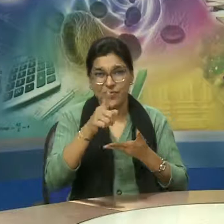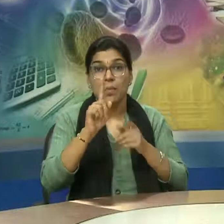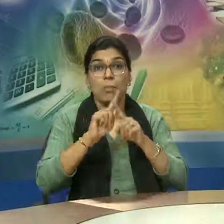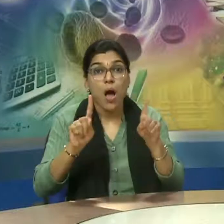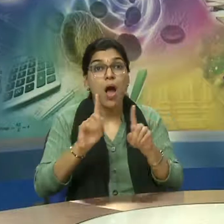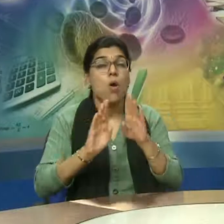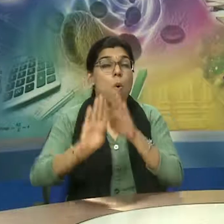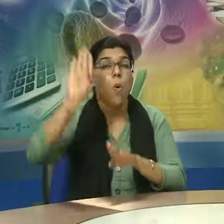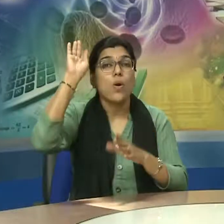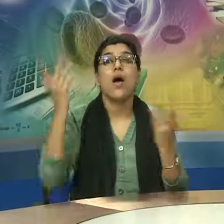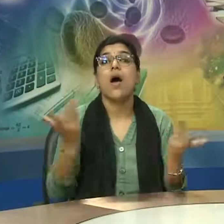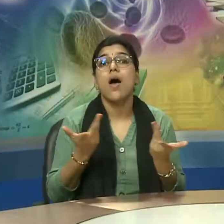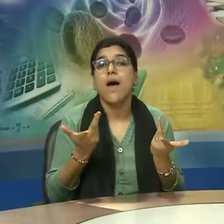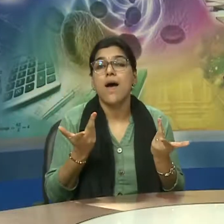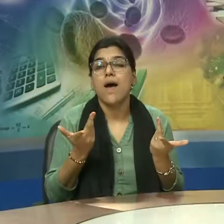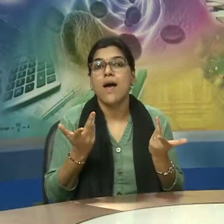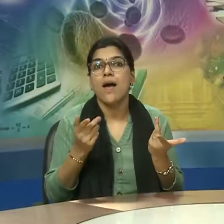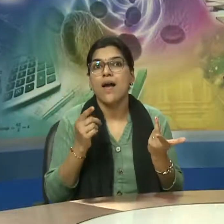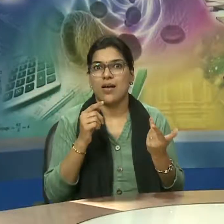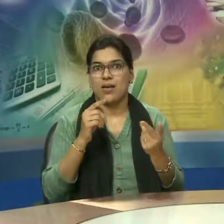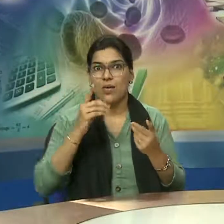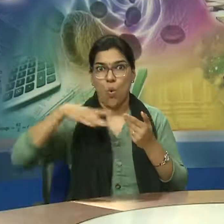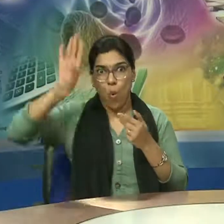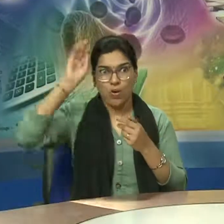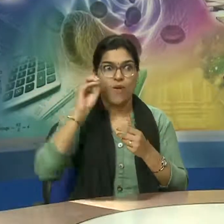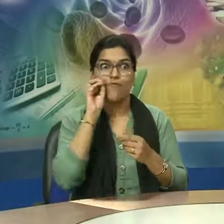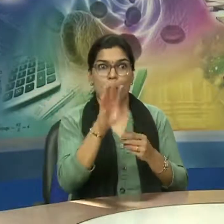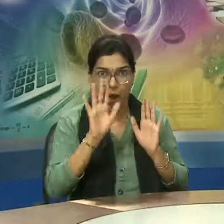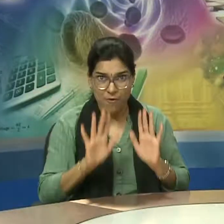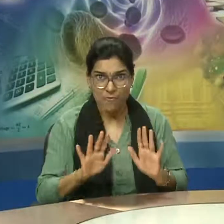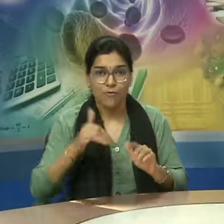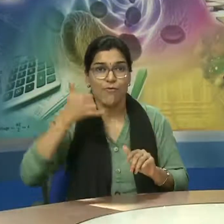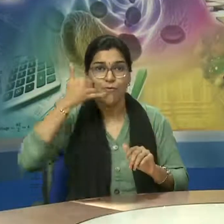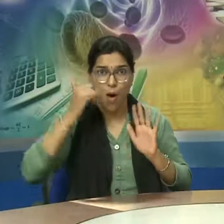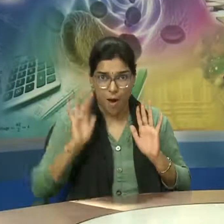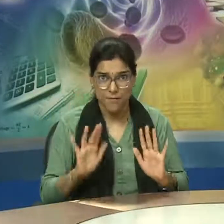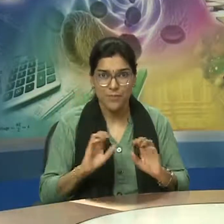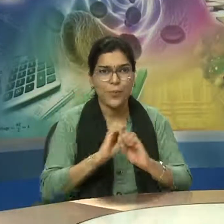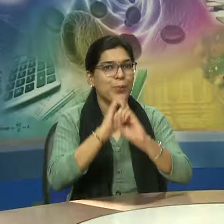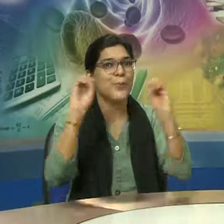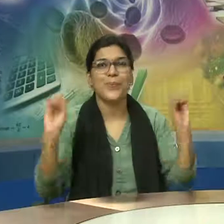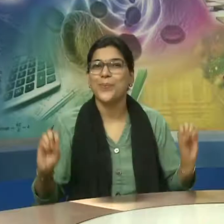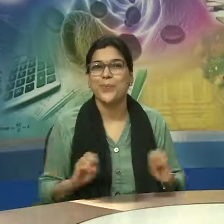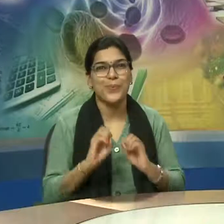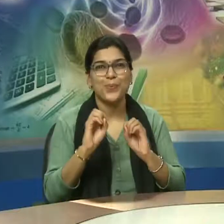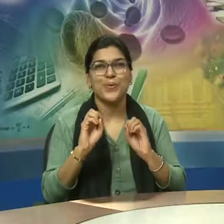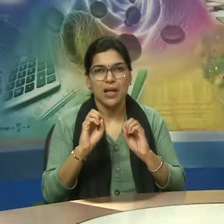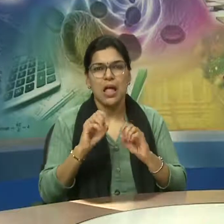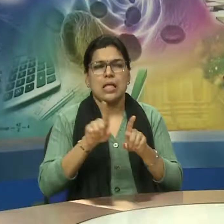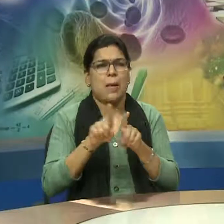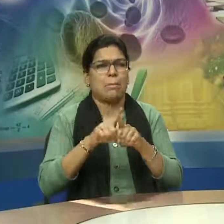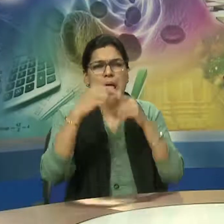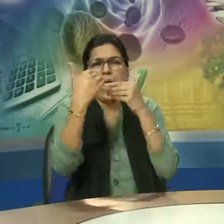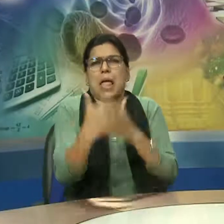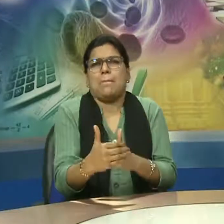than they are today, it was not possible to